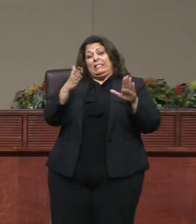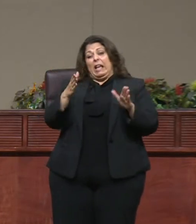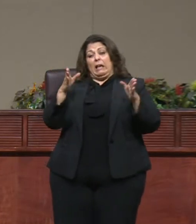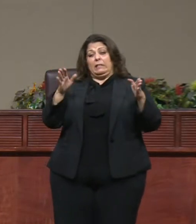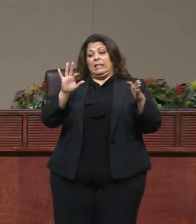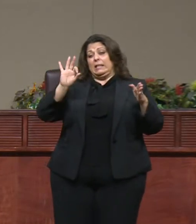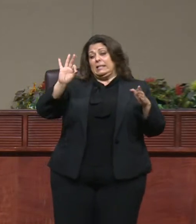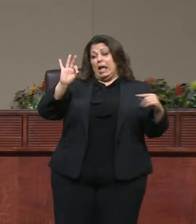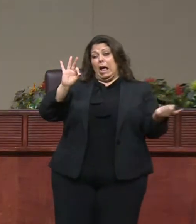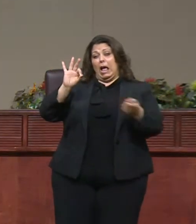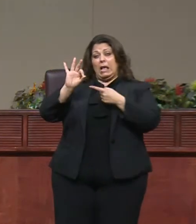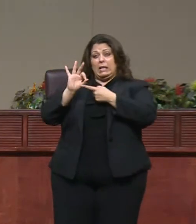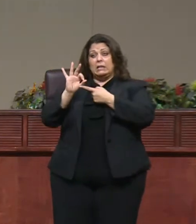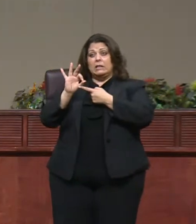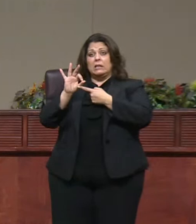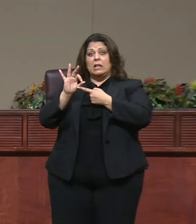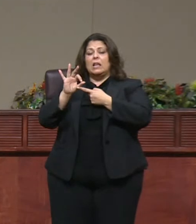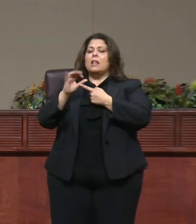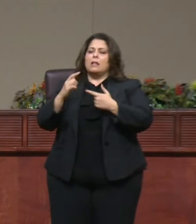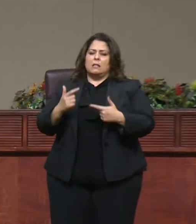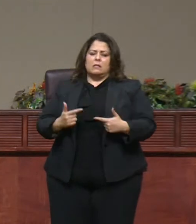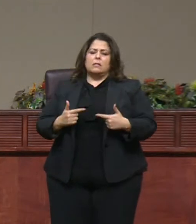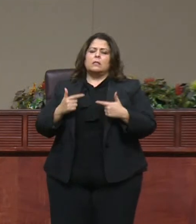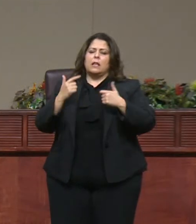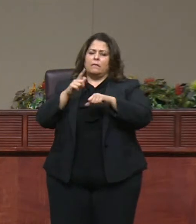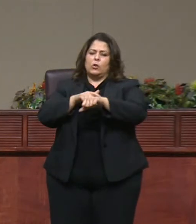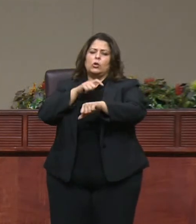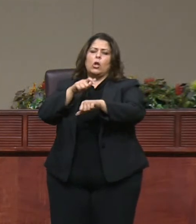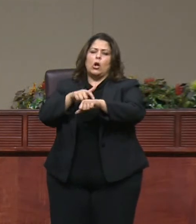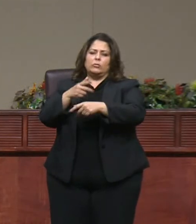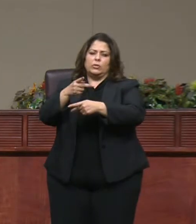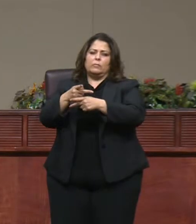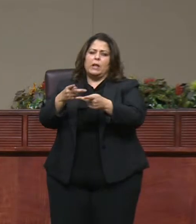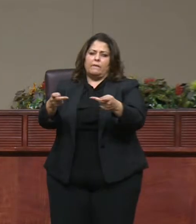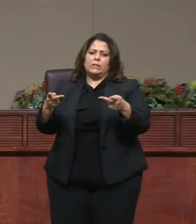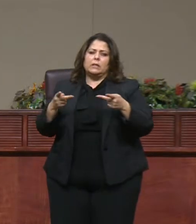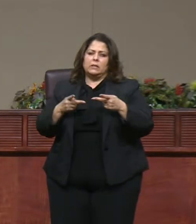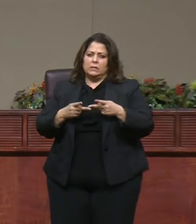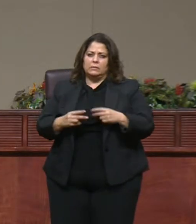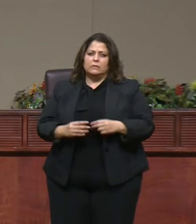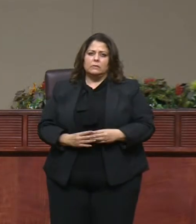us happened in assisted and long-term care facilities.